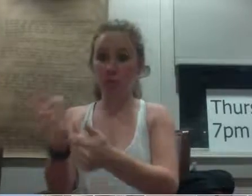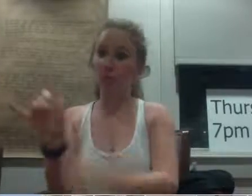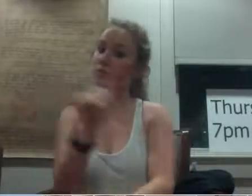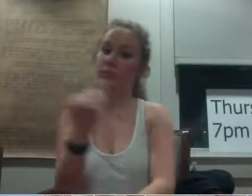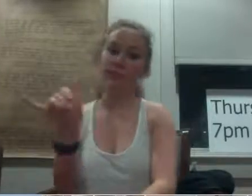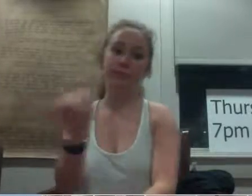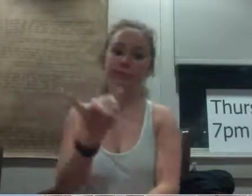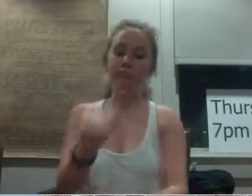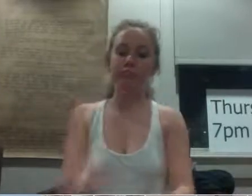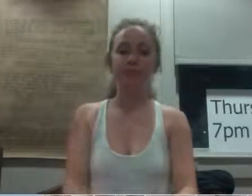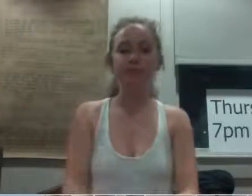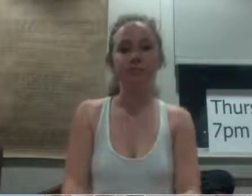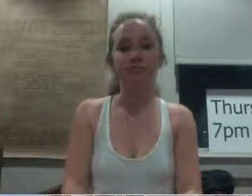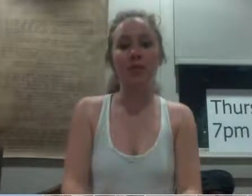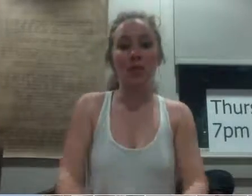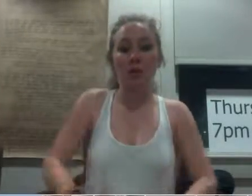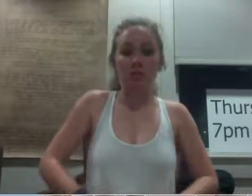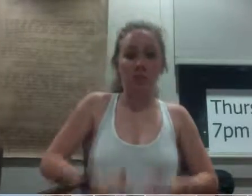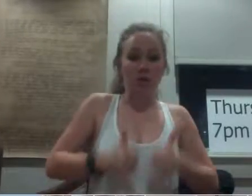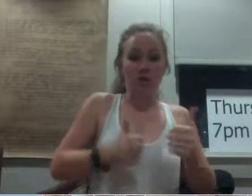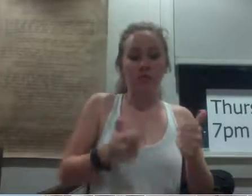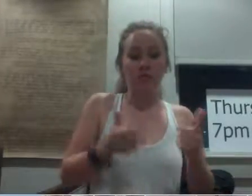develop quickly as well.